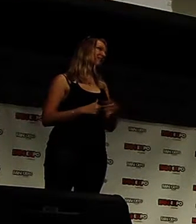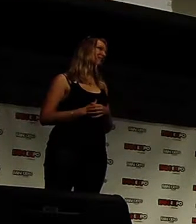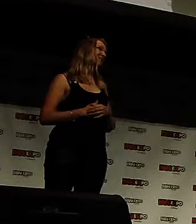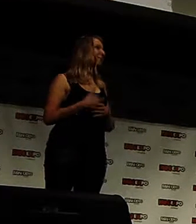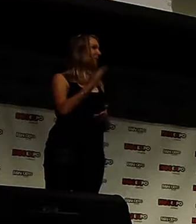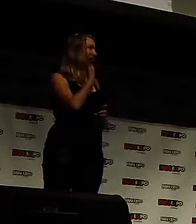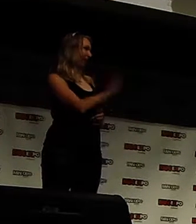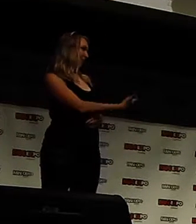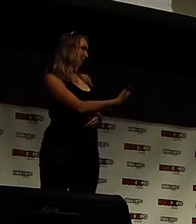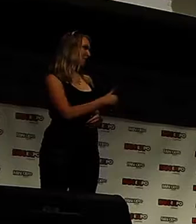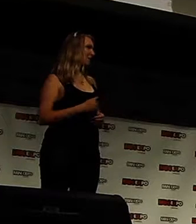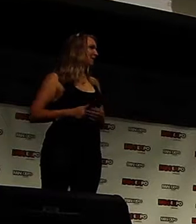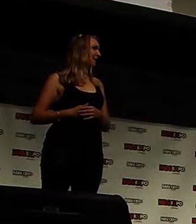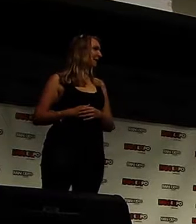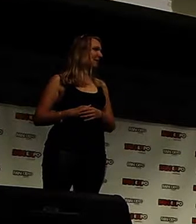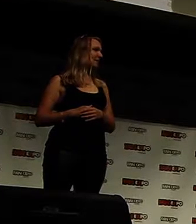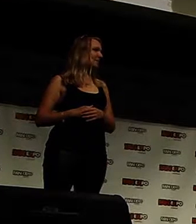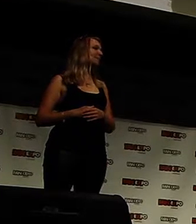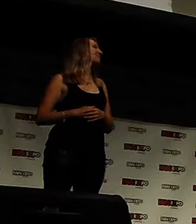Thank you.